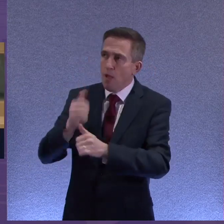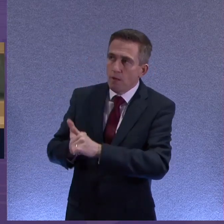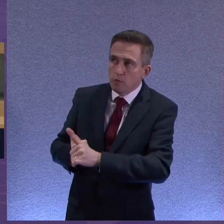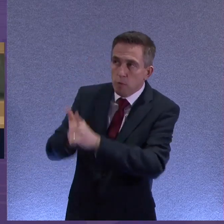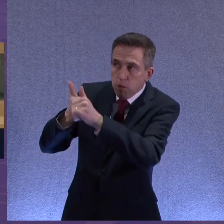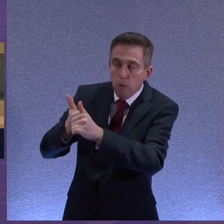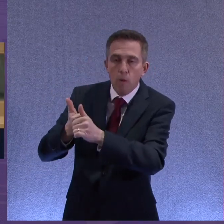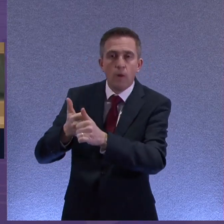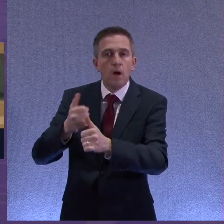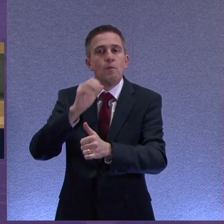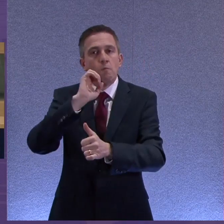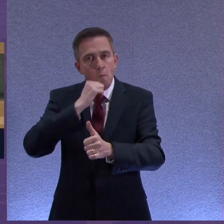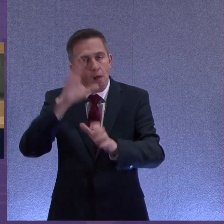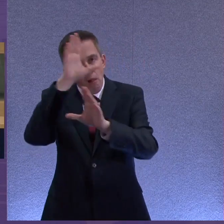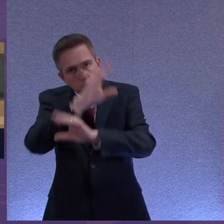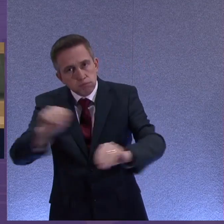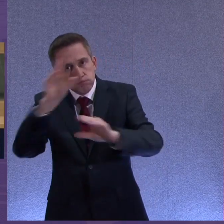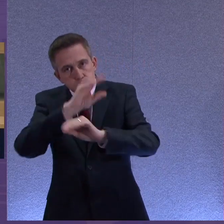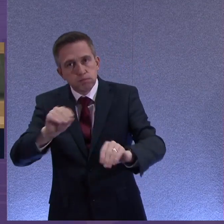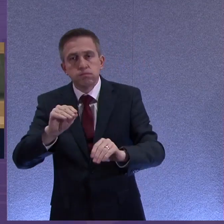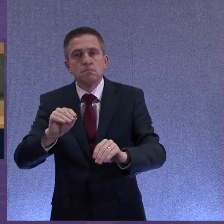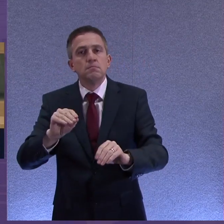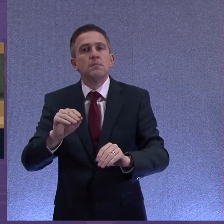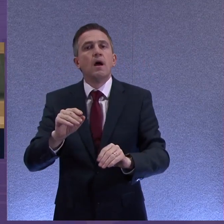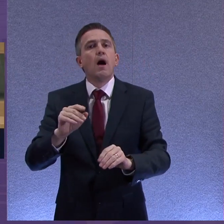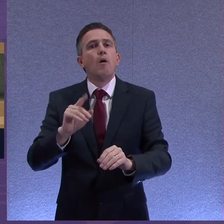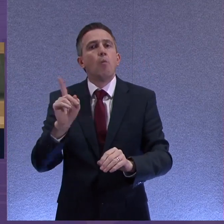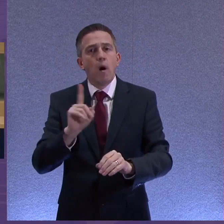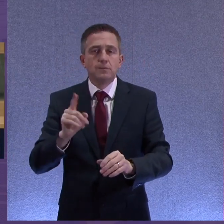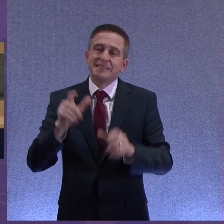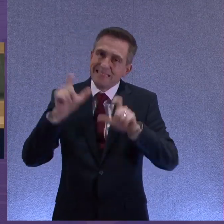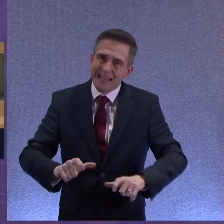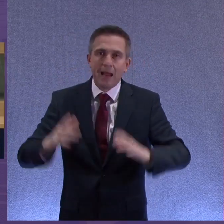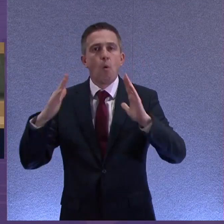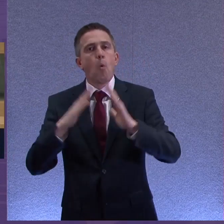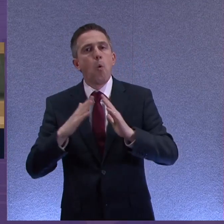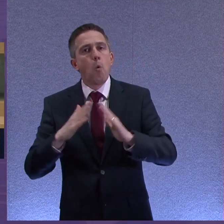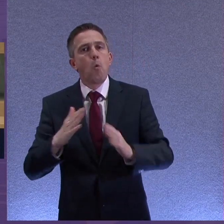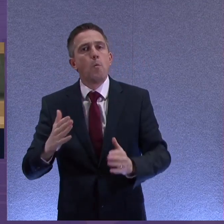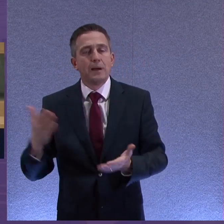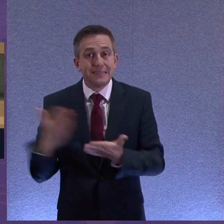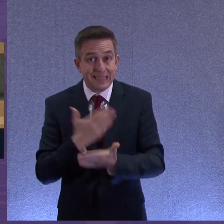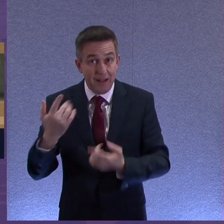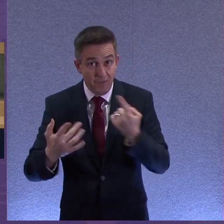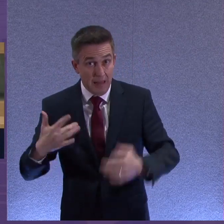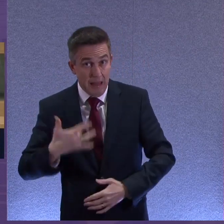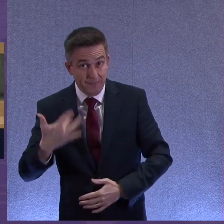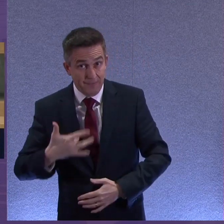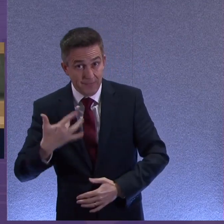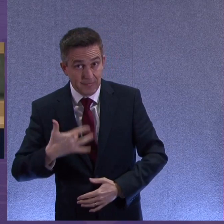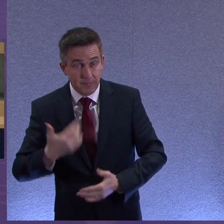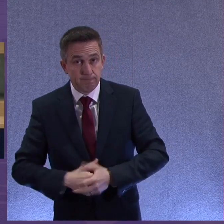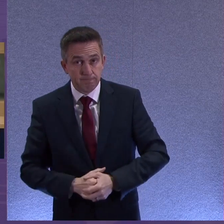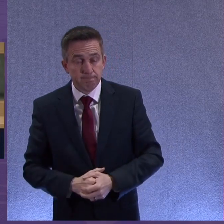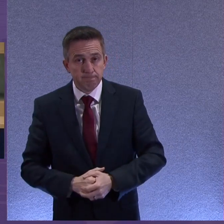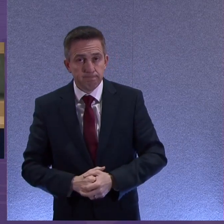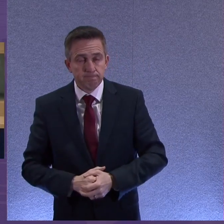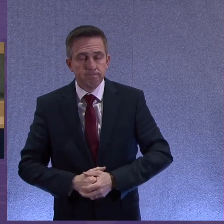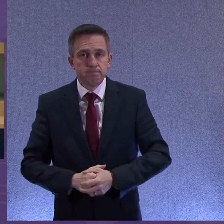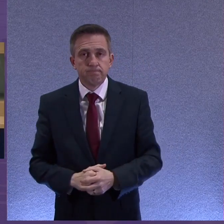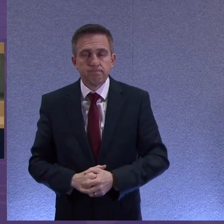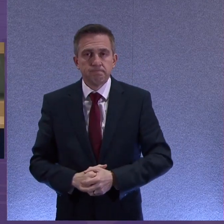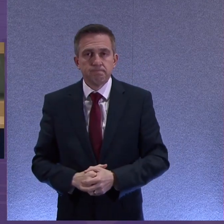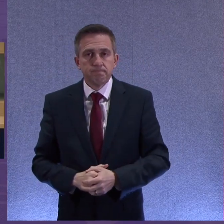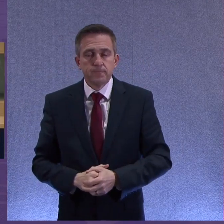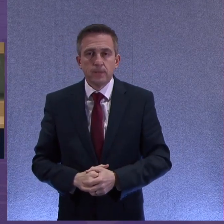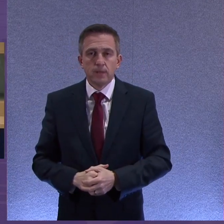heeded, that we all save lives and stay at home. In order to do that, of course, we need to